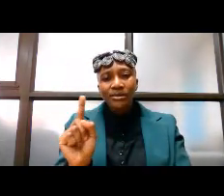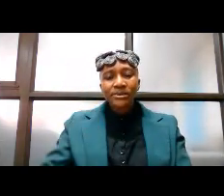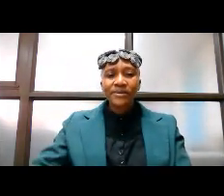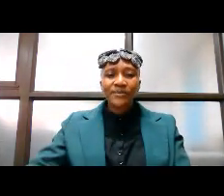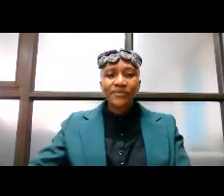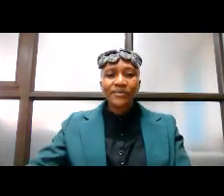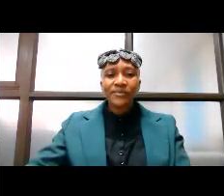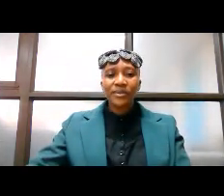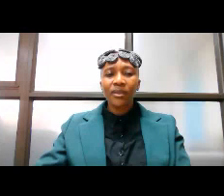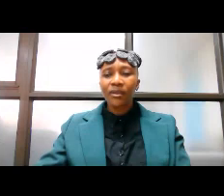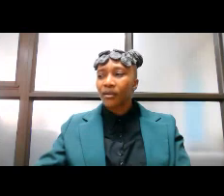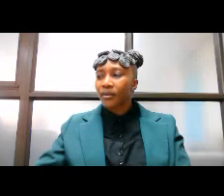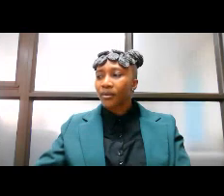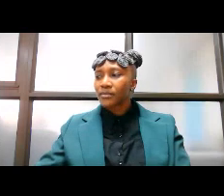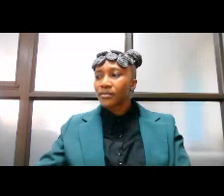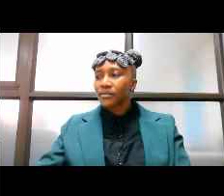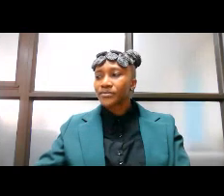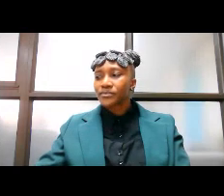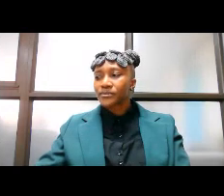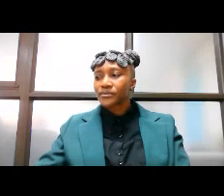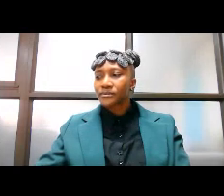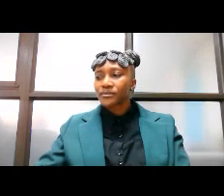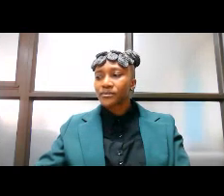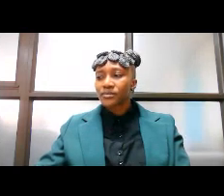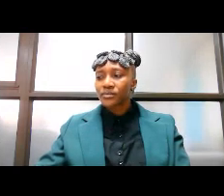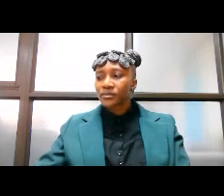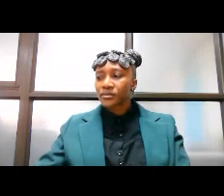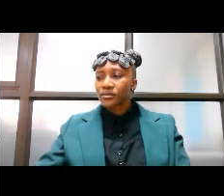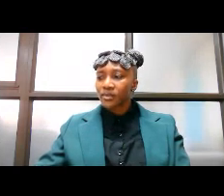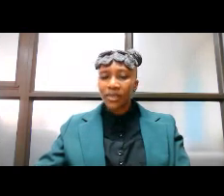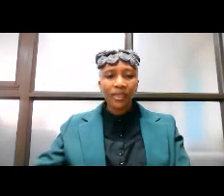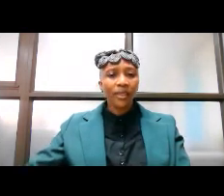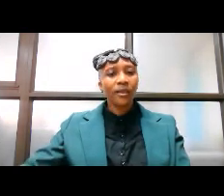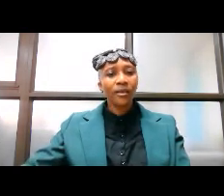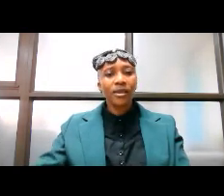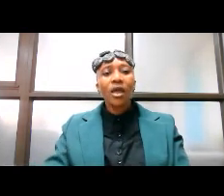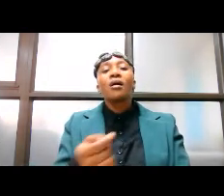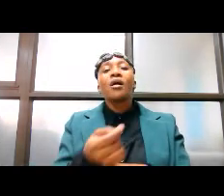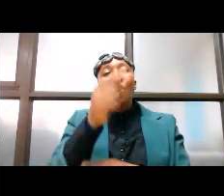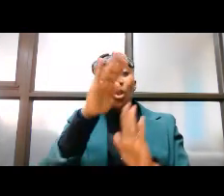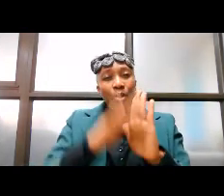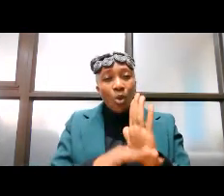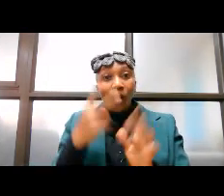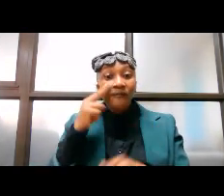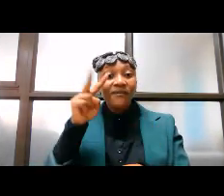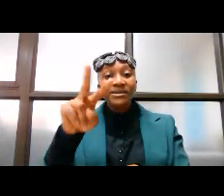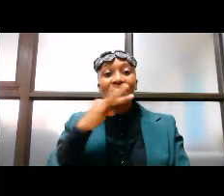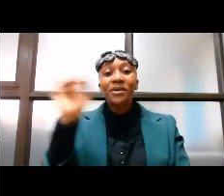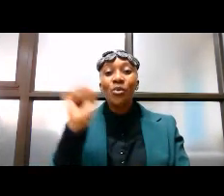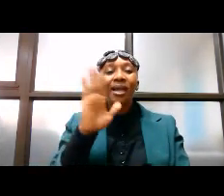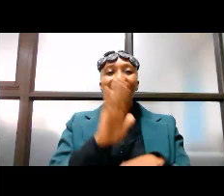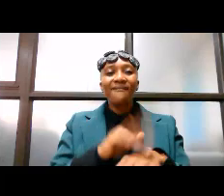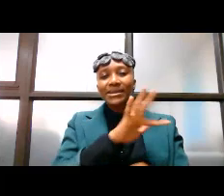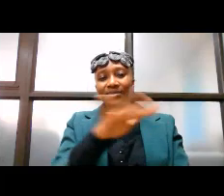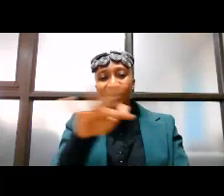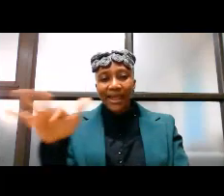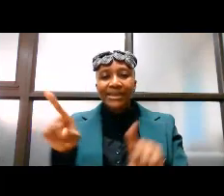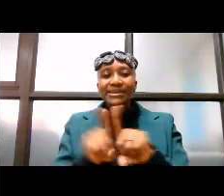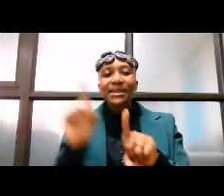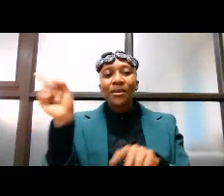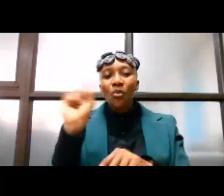low vision often affects spelling, and learners omit small words, and when they read out loud, they have